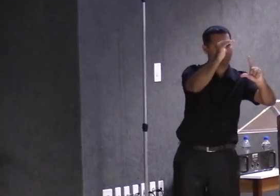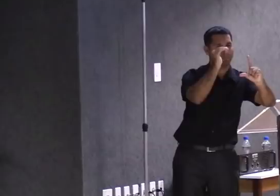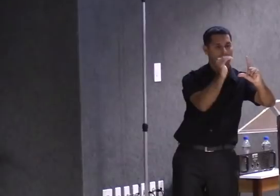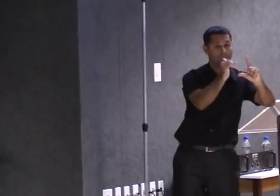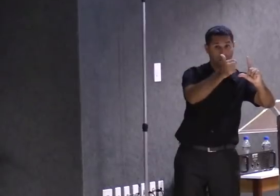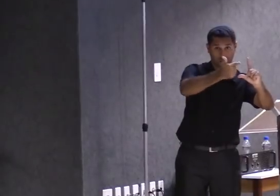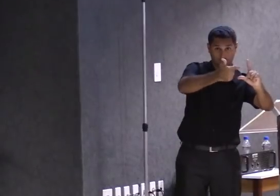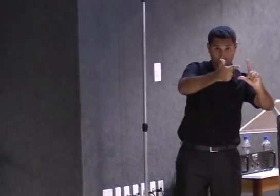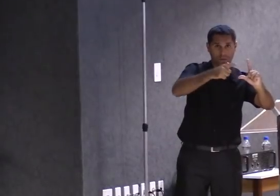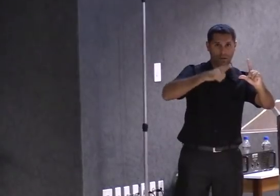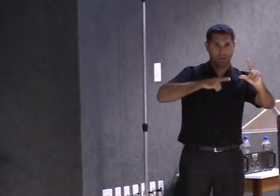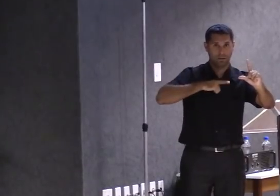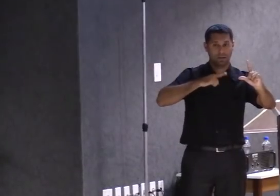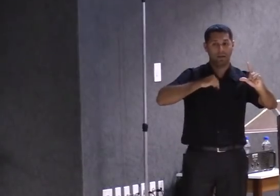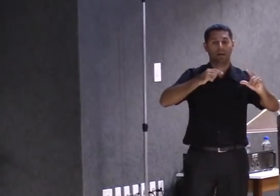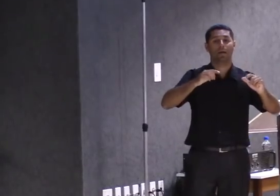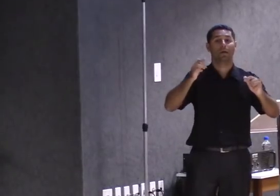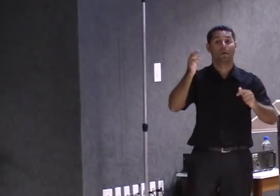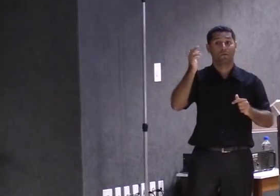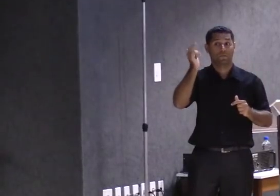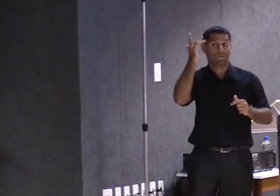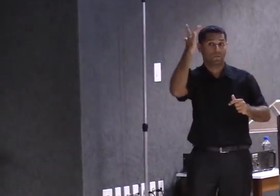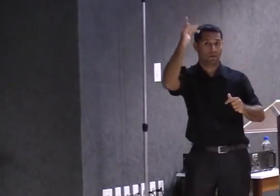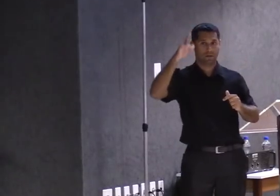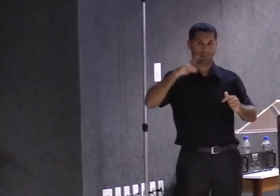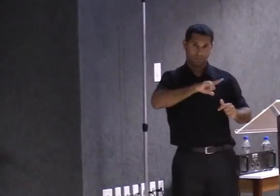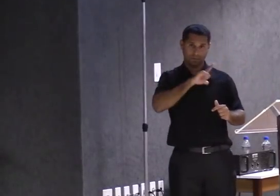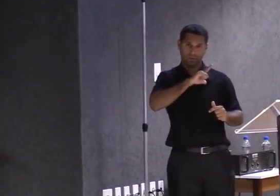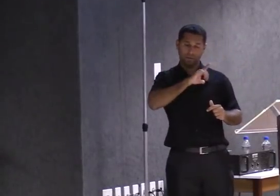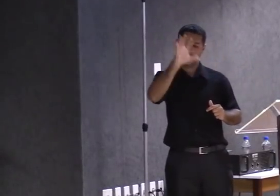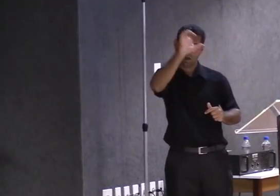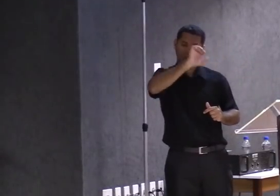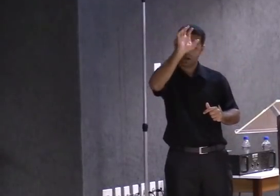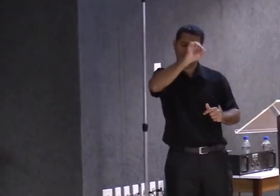processo chamado de facilitação do aprendizado.